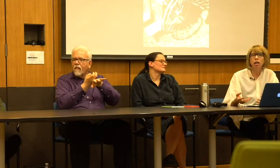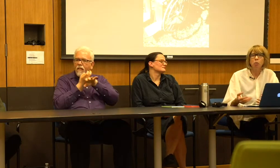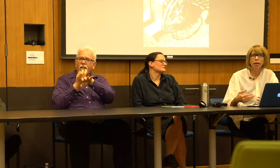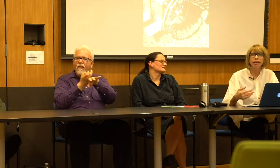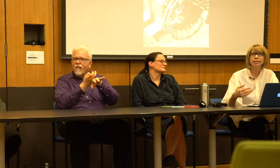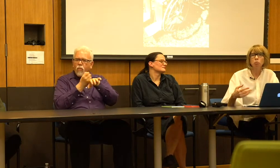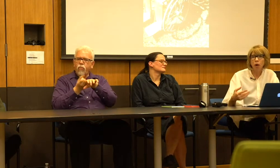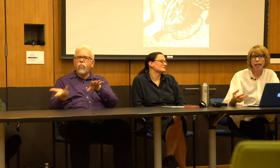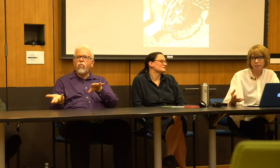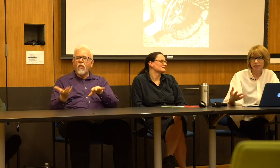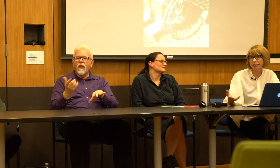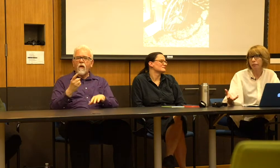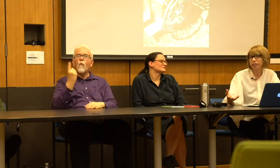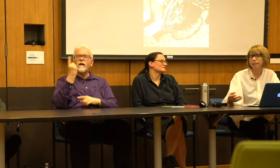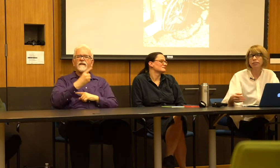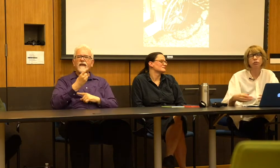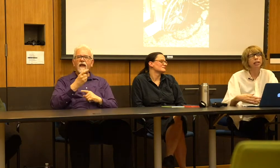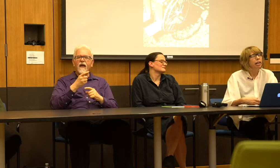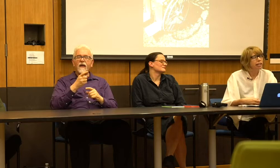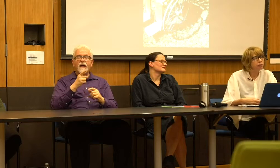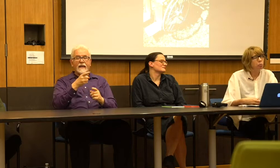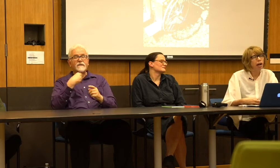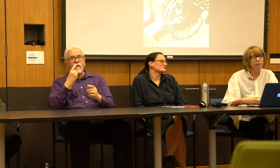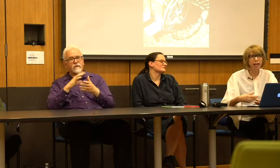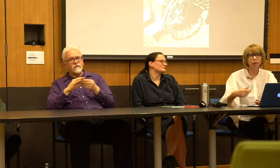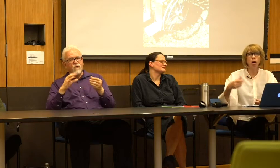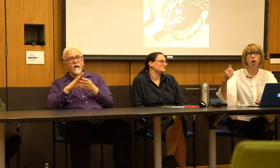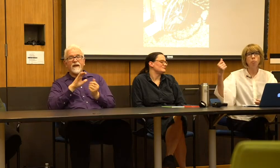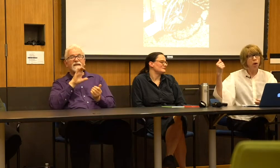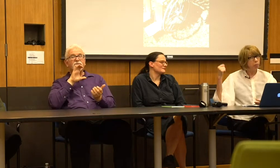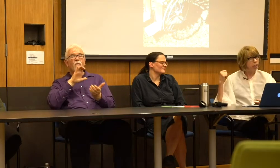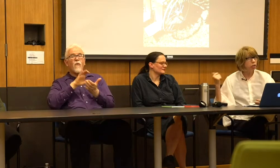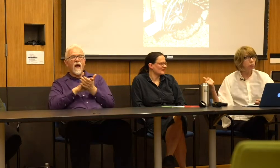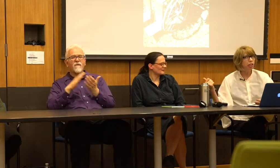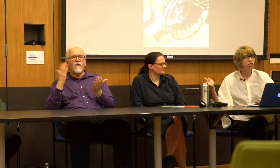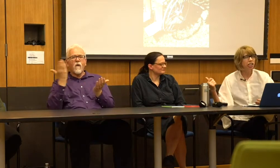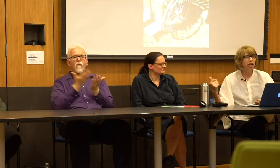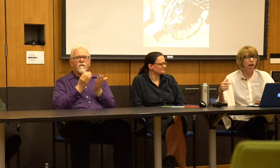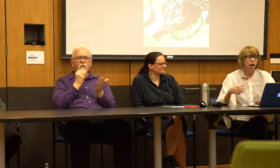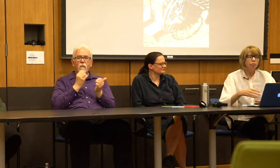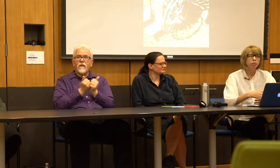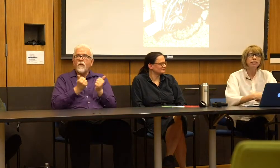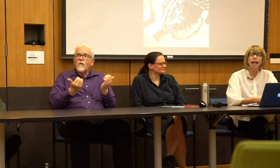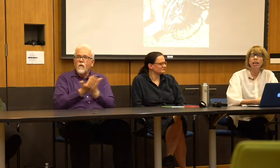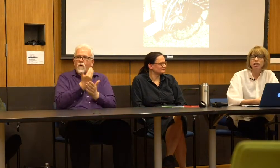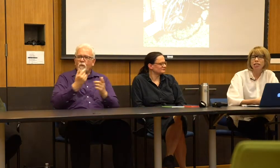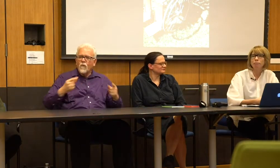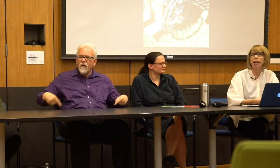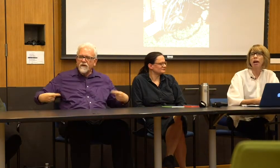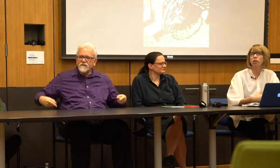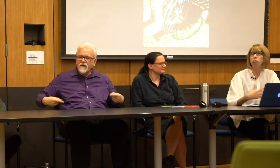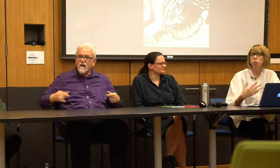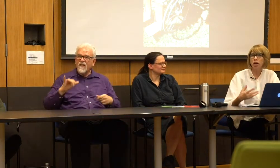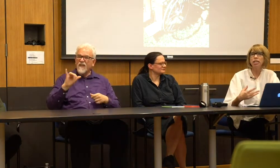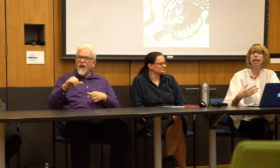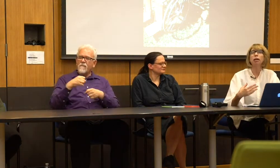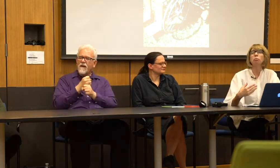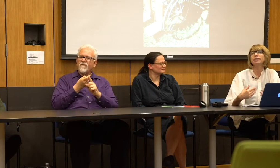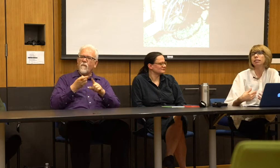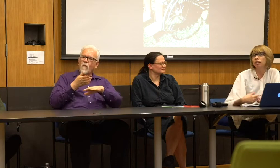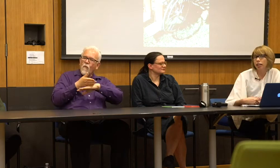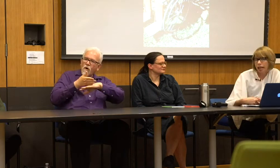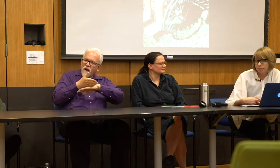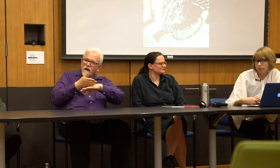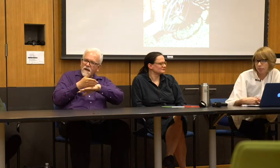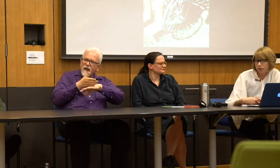day when his wife, this is how he tells the story, his wife came home with a new wheelchair, which was actually made out of wood and